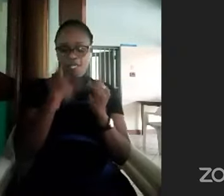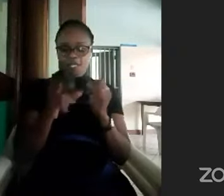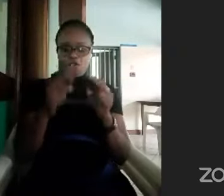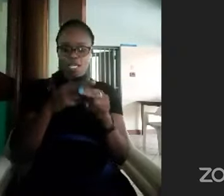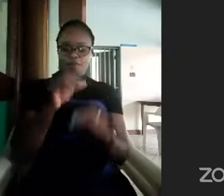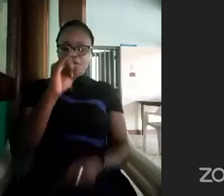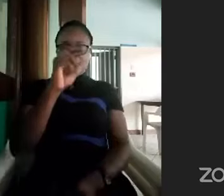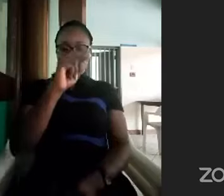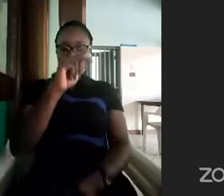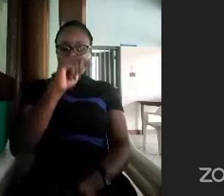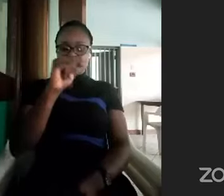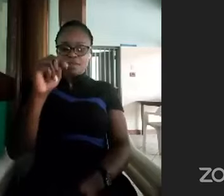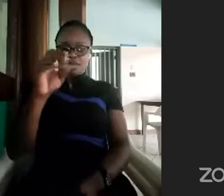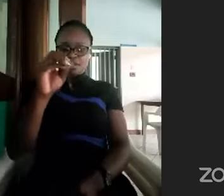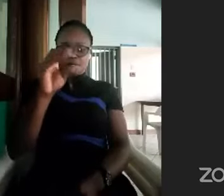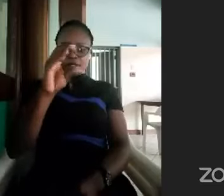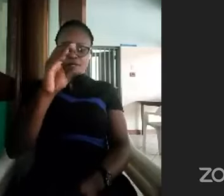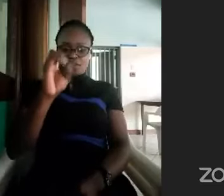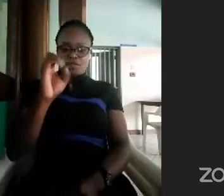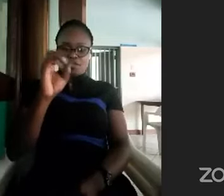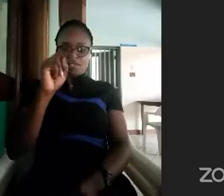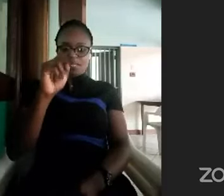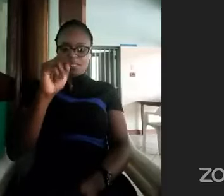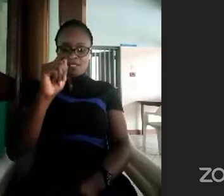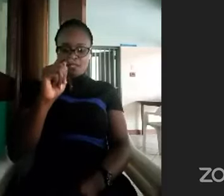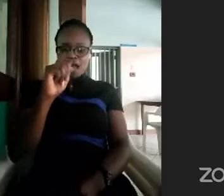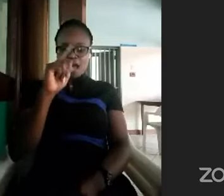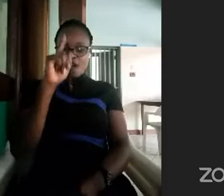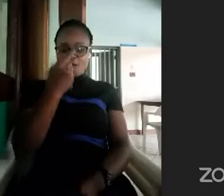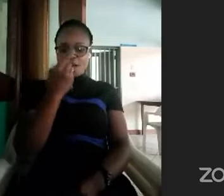this conversation. Welcome, Innocent. Thank you.